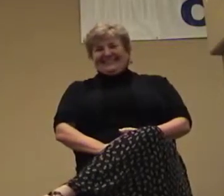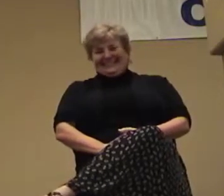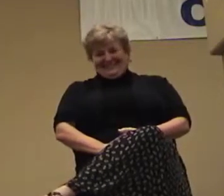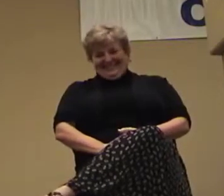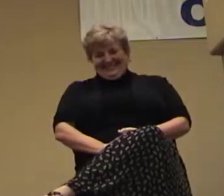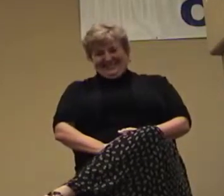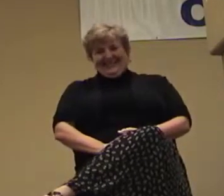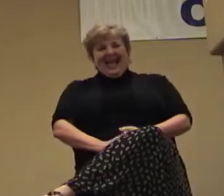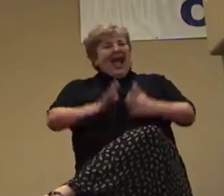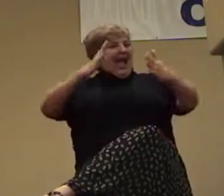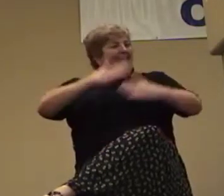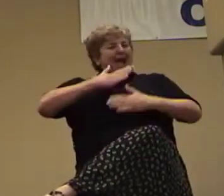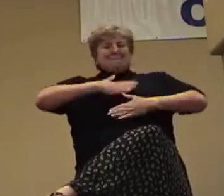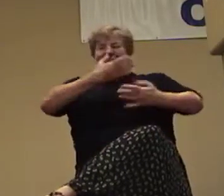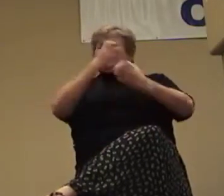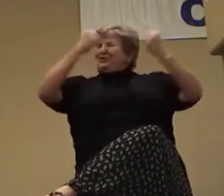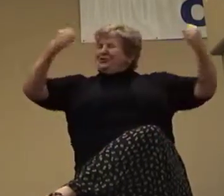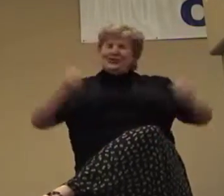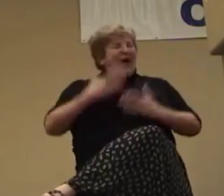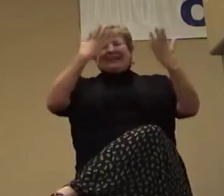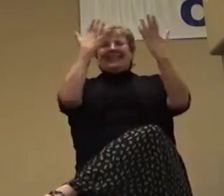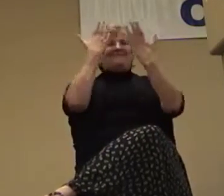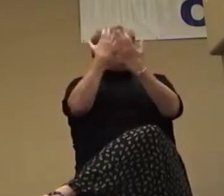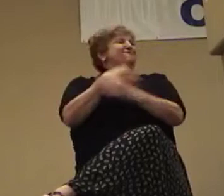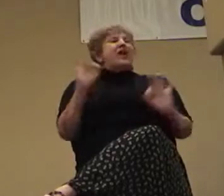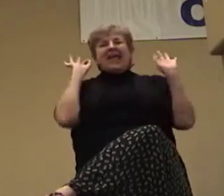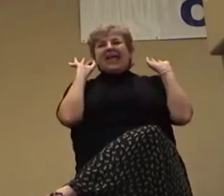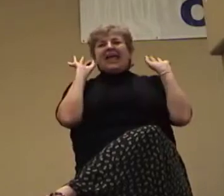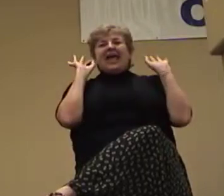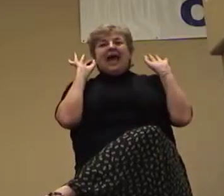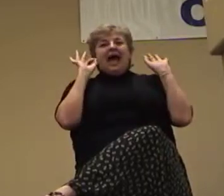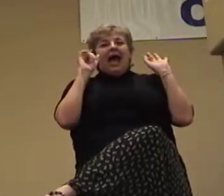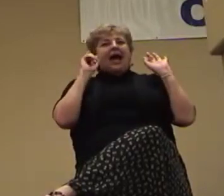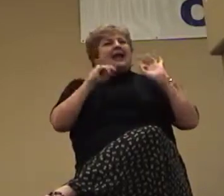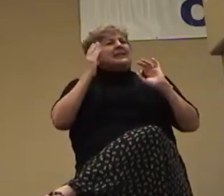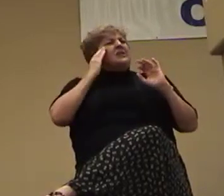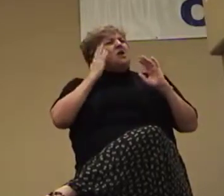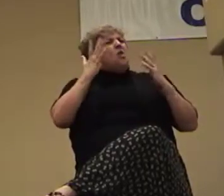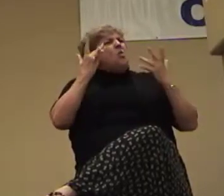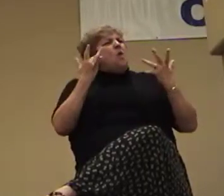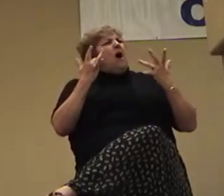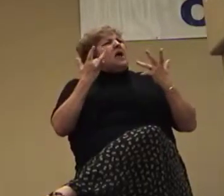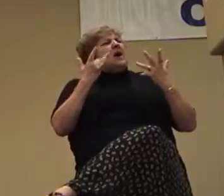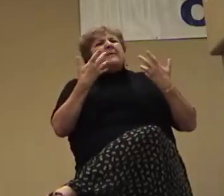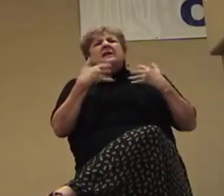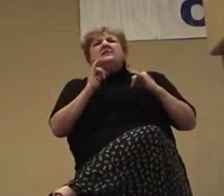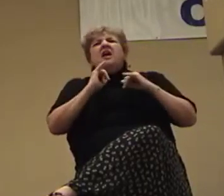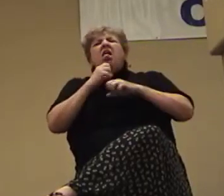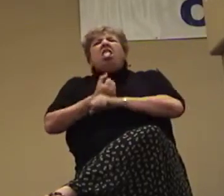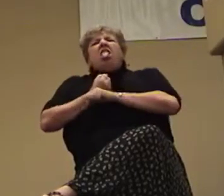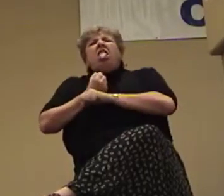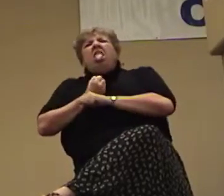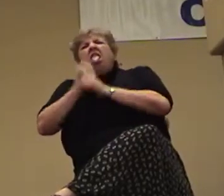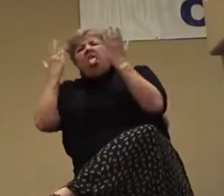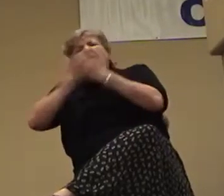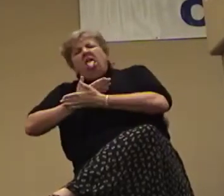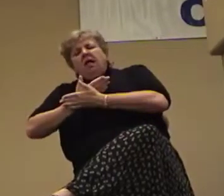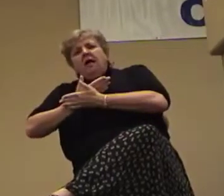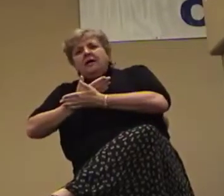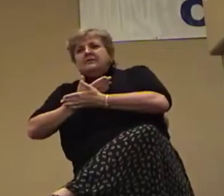Happy, joyous, and free. In order for me to get free, I need to know what is keeping me in bondage. I have to be prepared to uncover, discover,